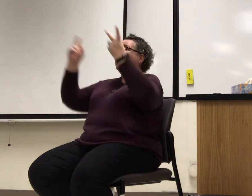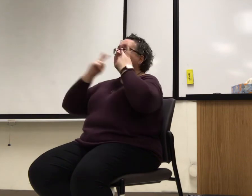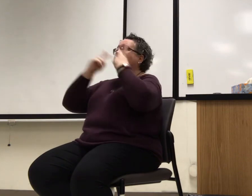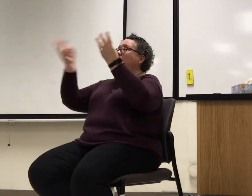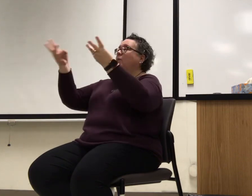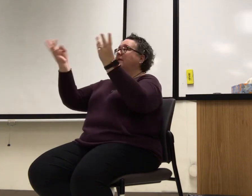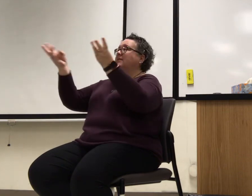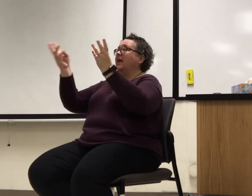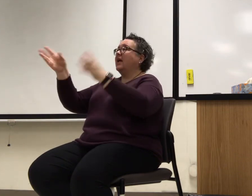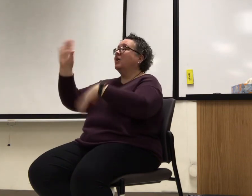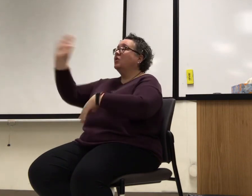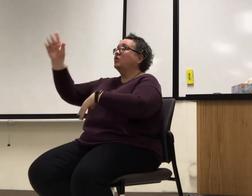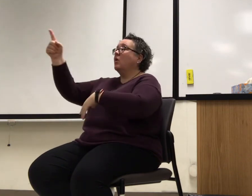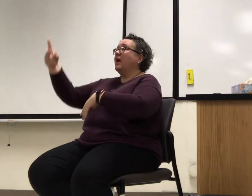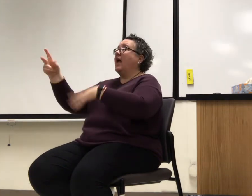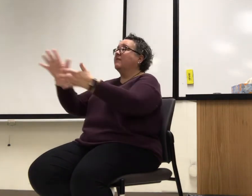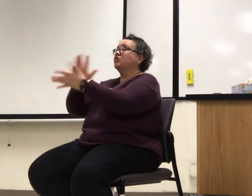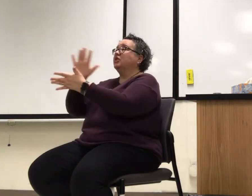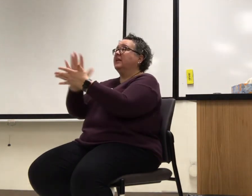Turn your half sheets.